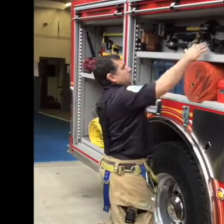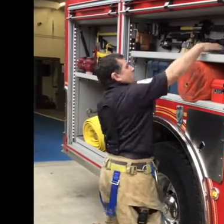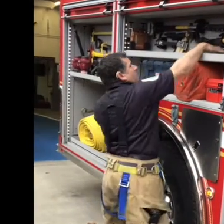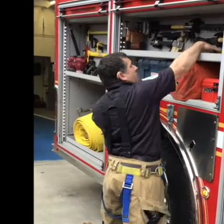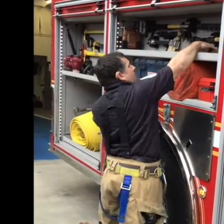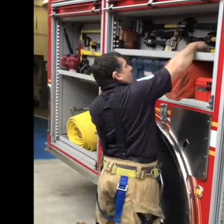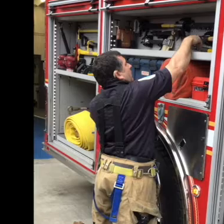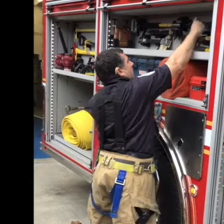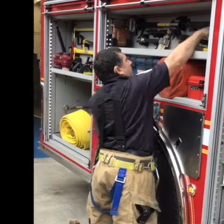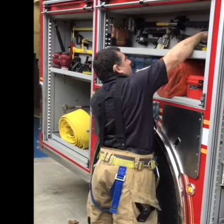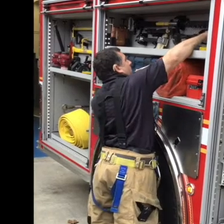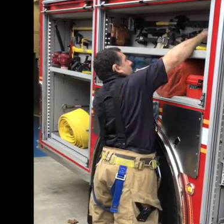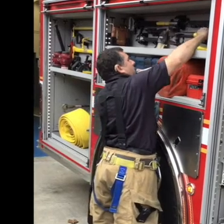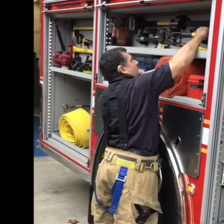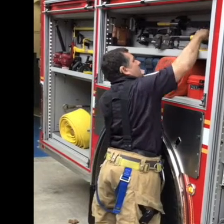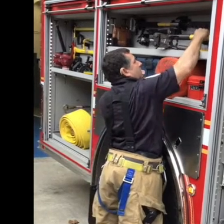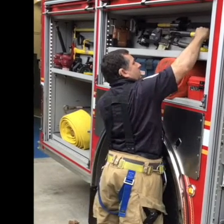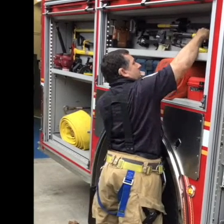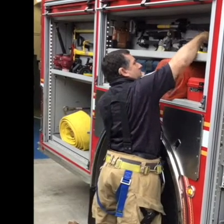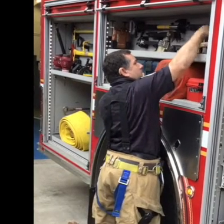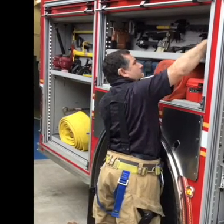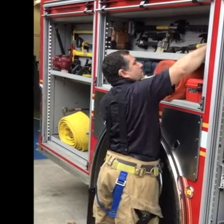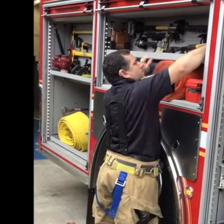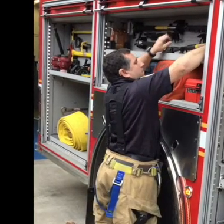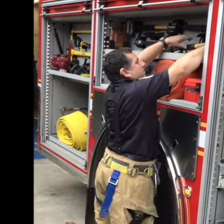And over here,